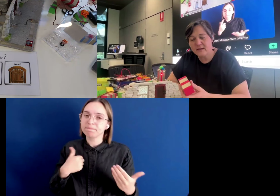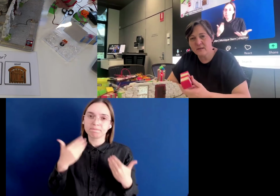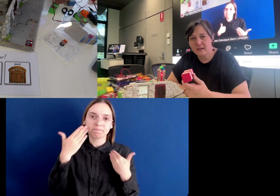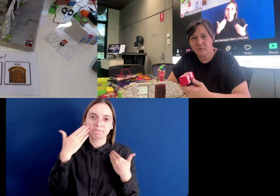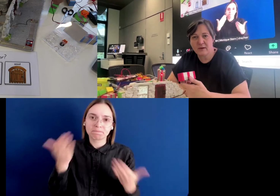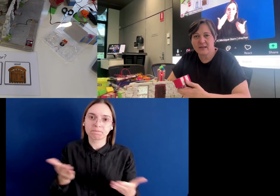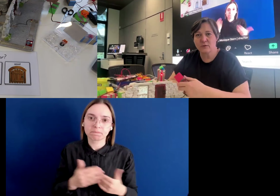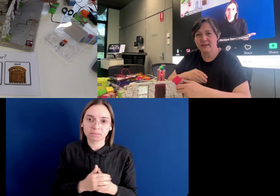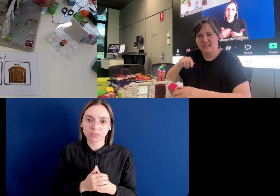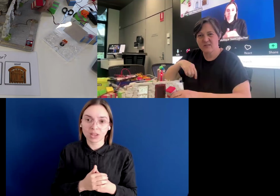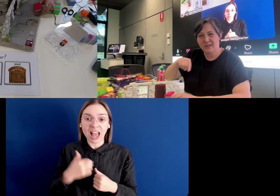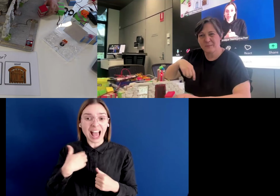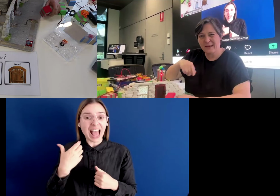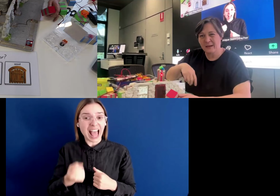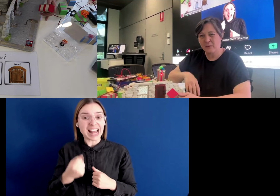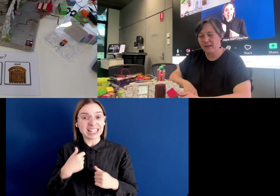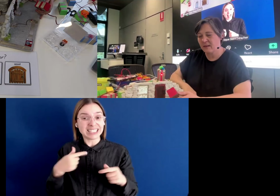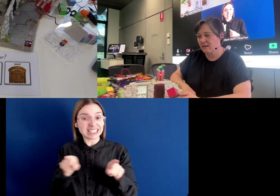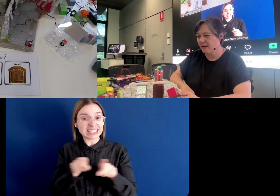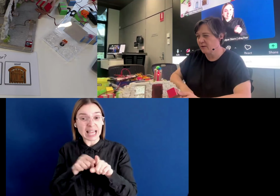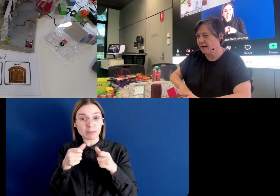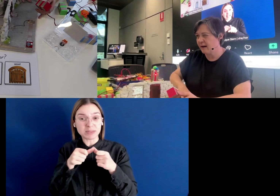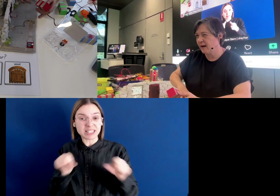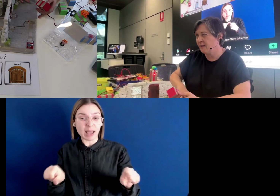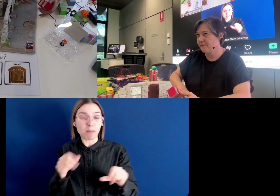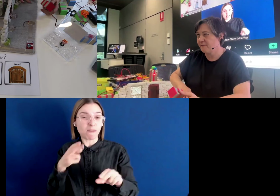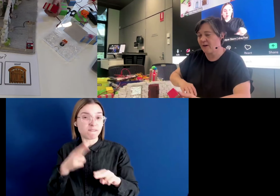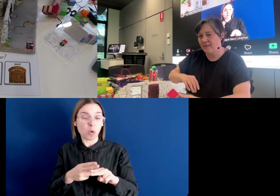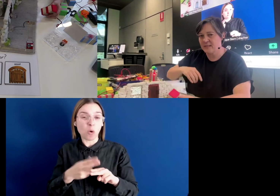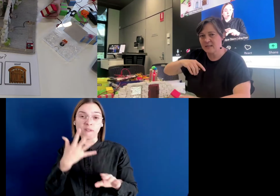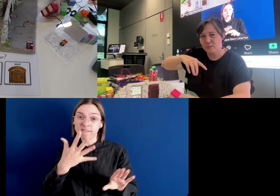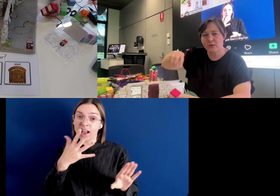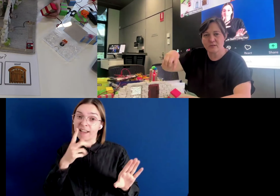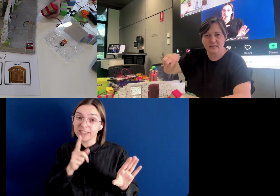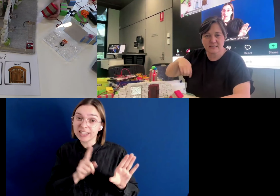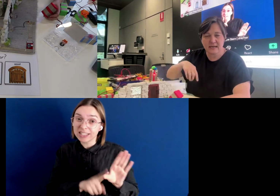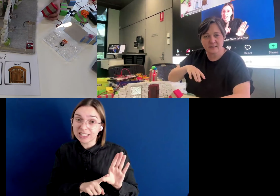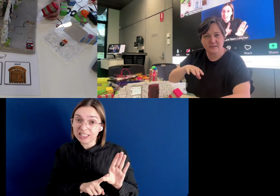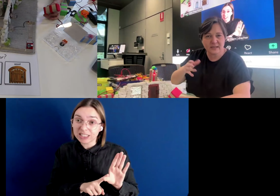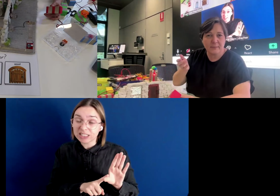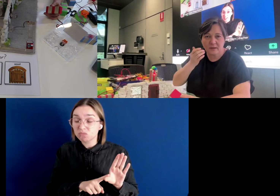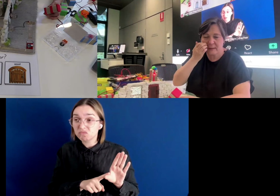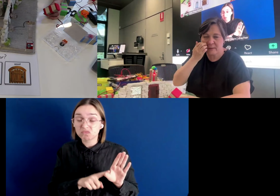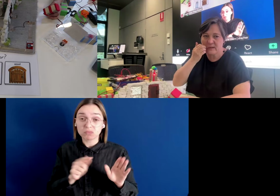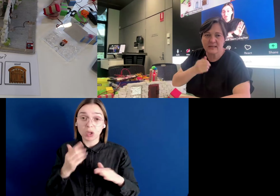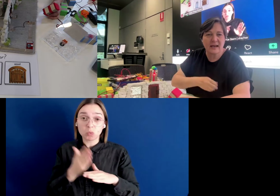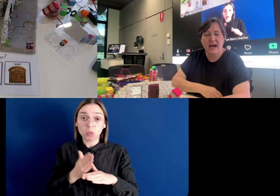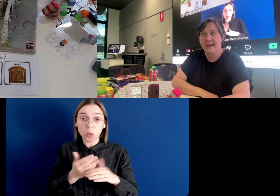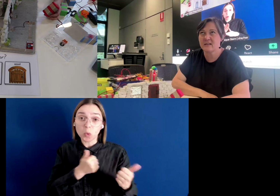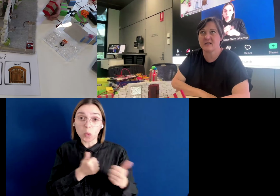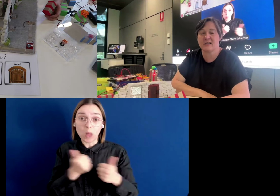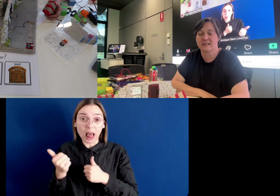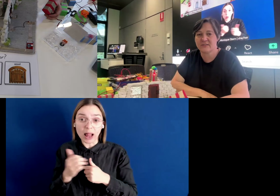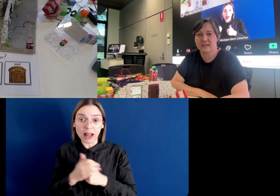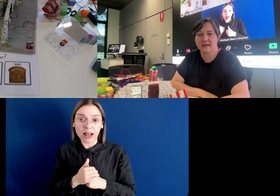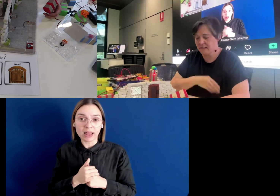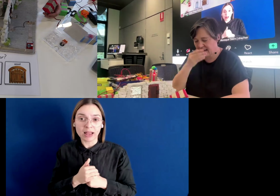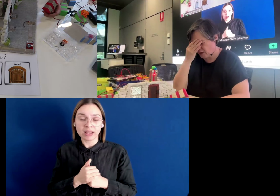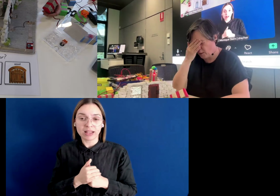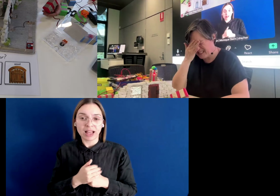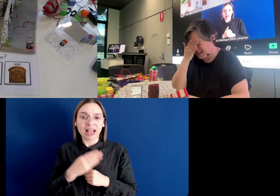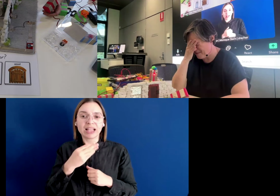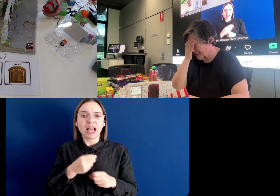people, when they're doing their circuit making with like grade 5, 6, will use conductive tape. A lot of people use it. Hate conductive